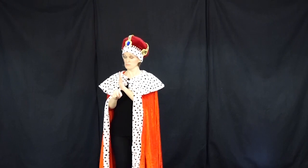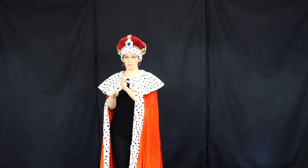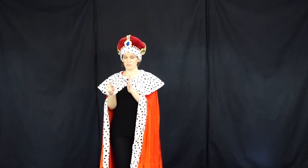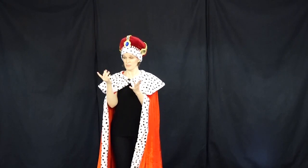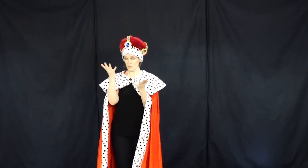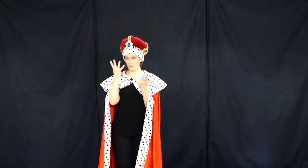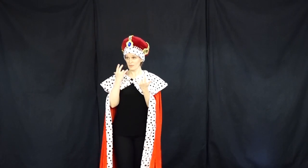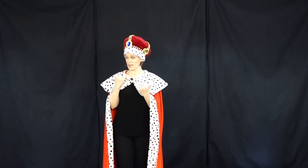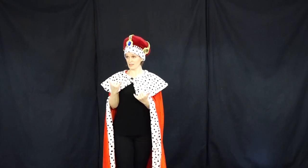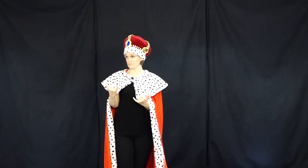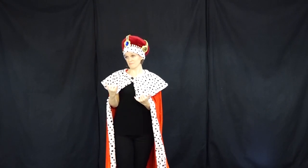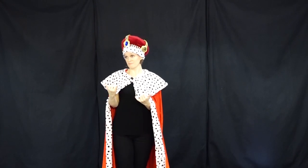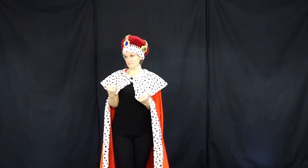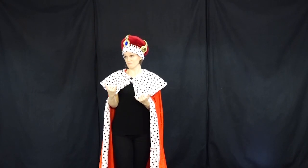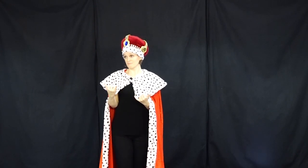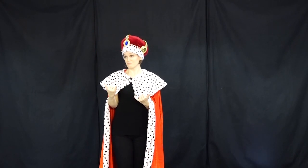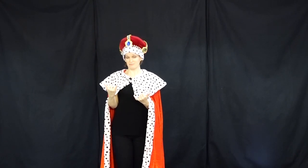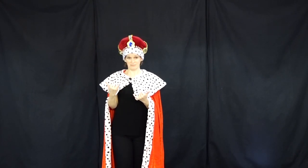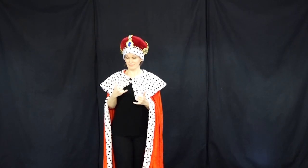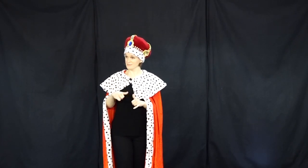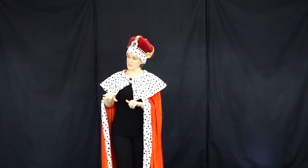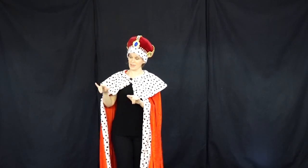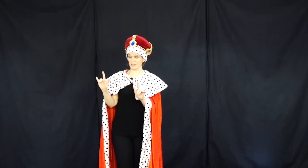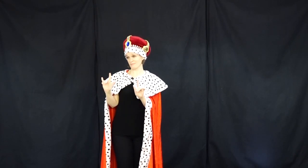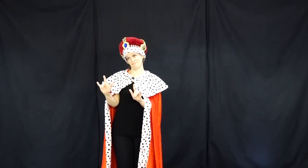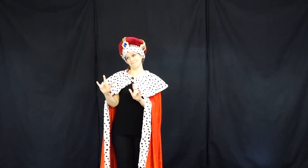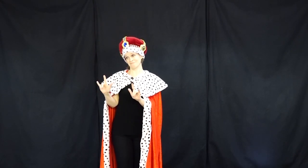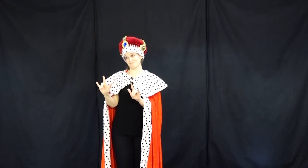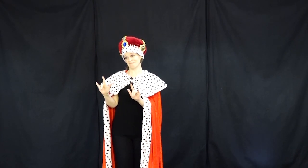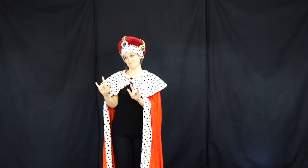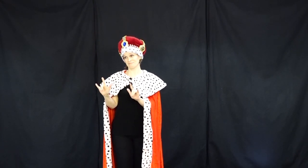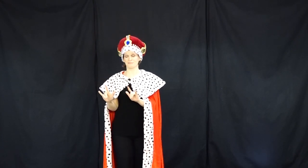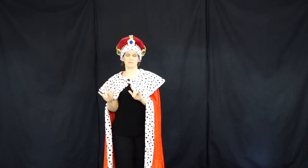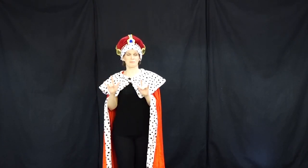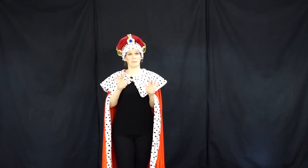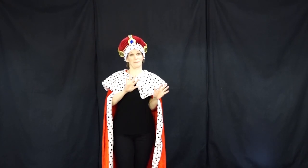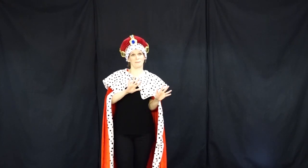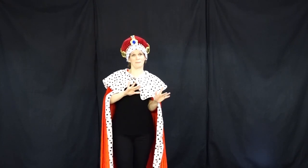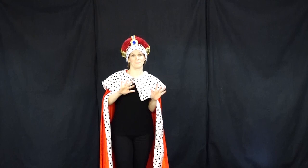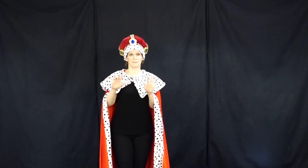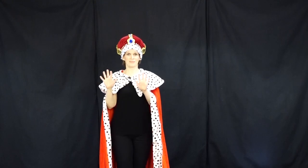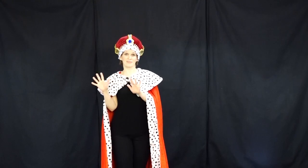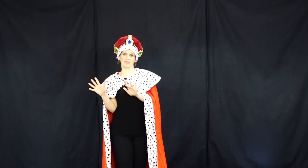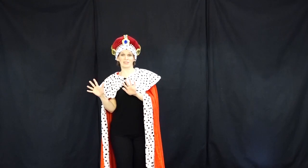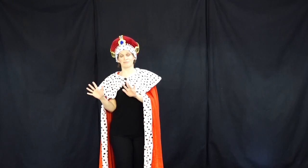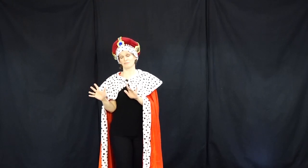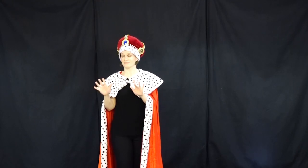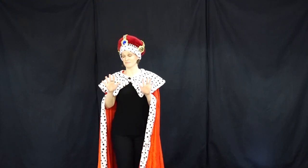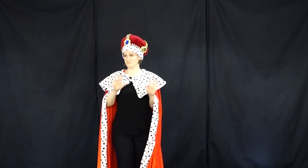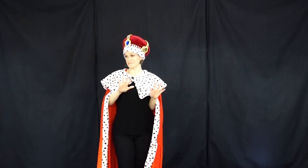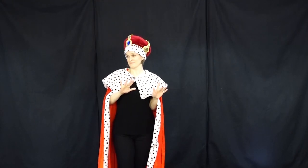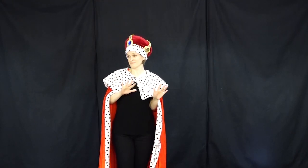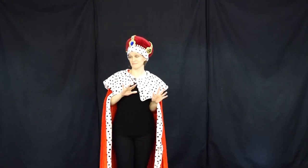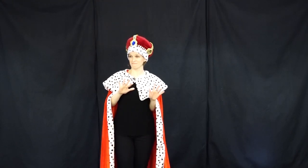to remind you of my love. Da da da da da da da da da